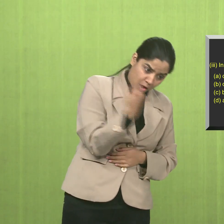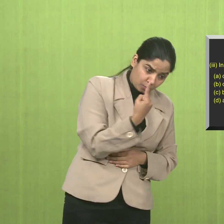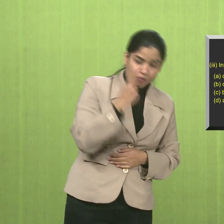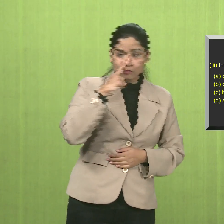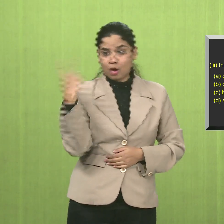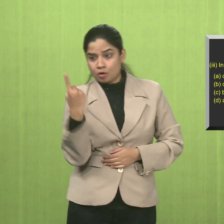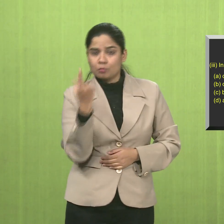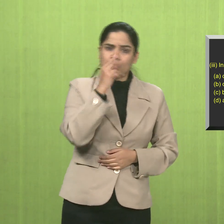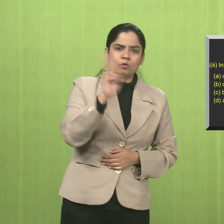members of the family.